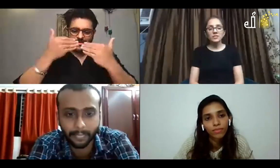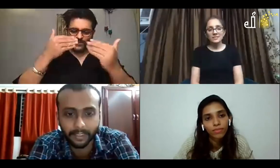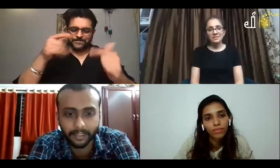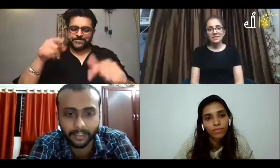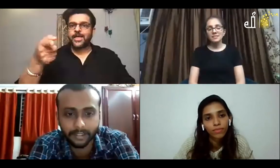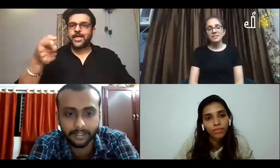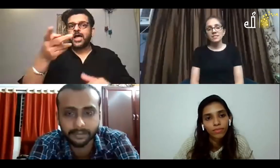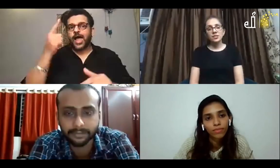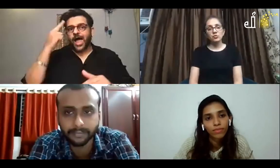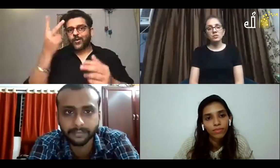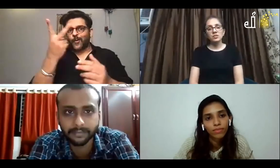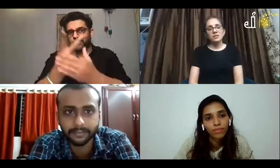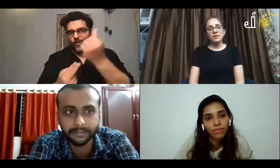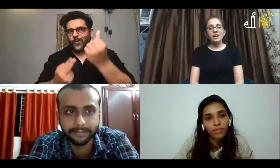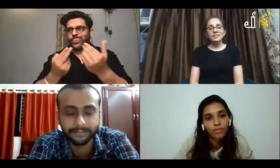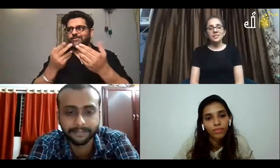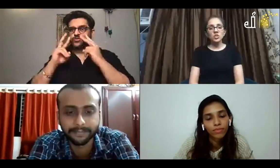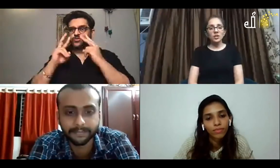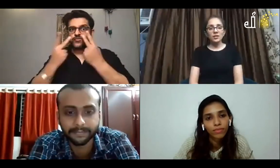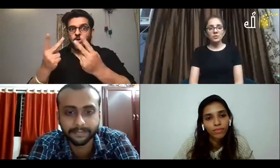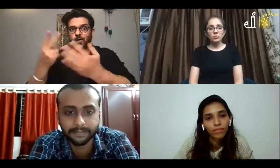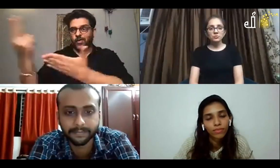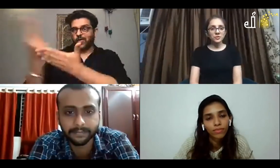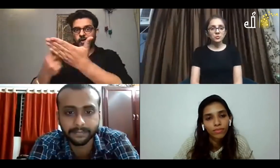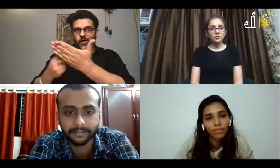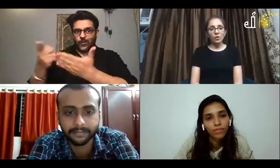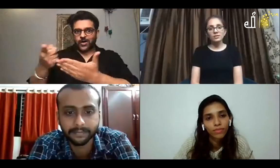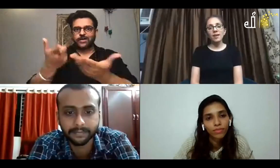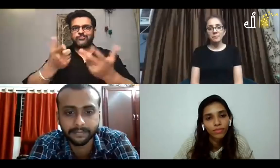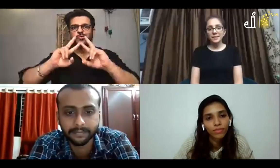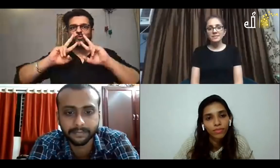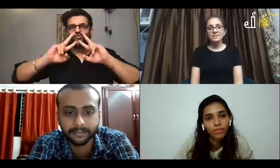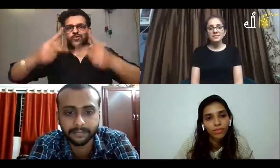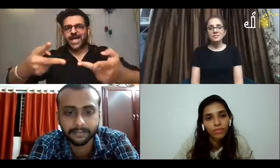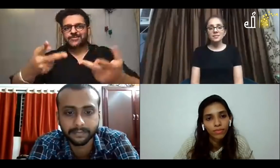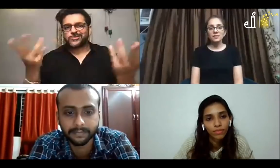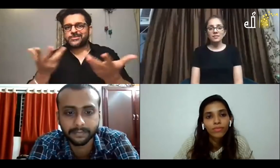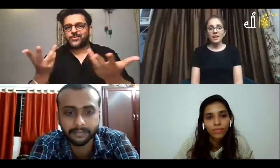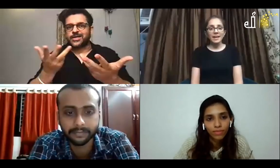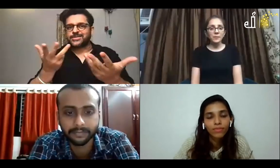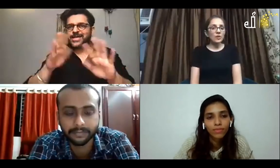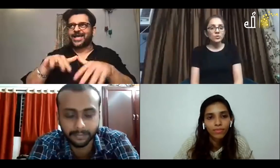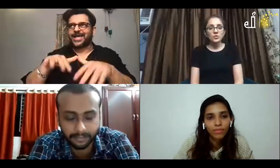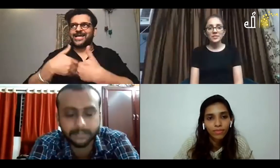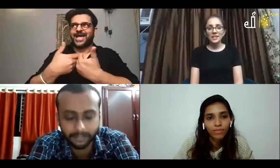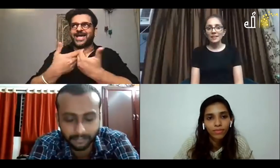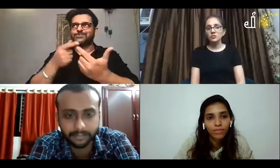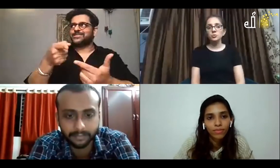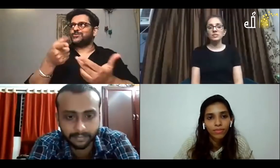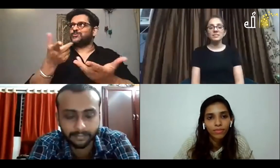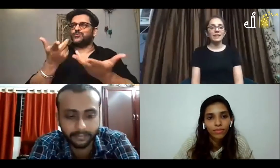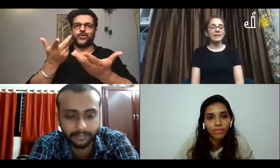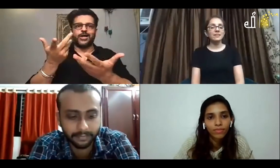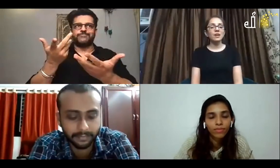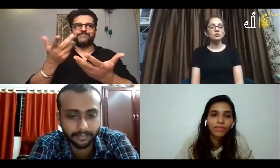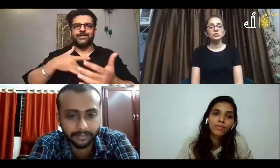All right, great. Thank you. I think the both of you saw the art piece, the and what was your reaction to